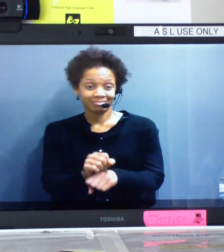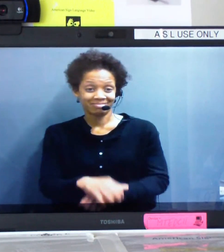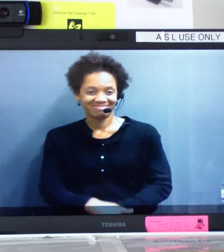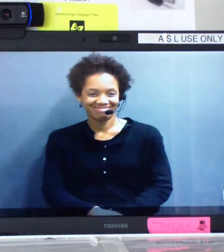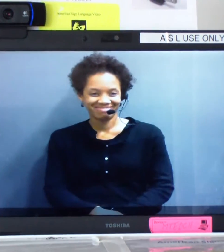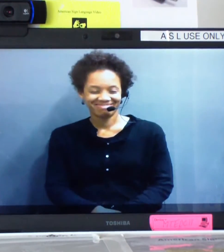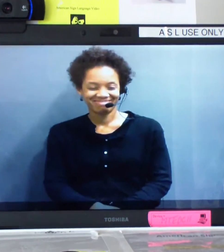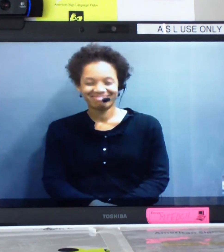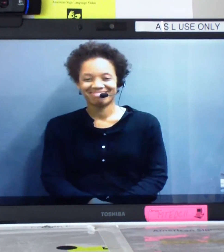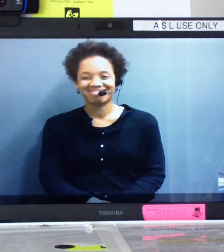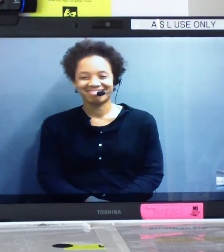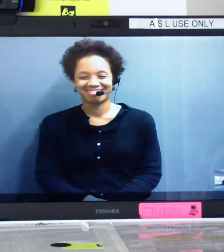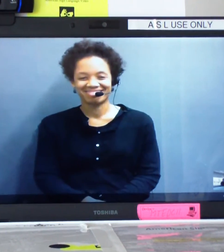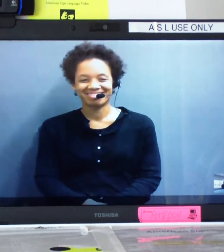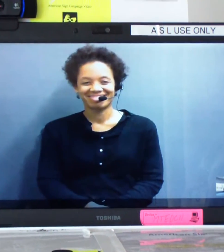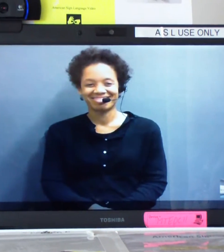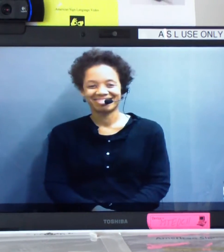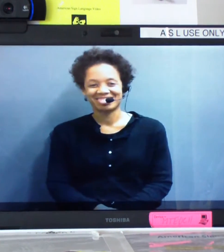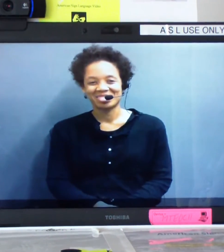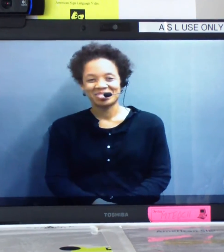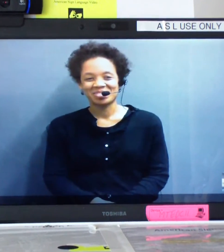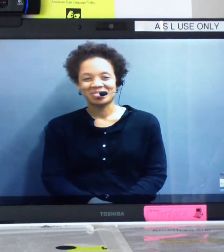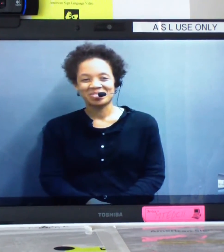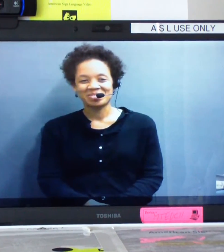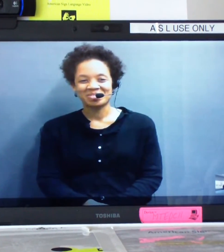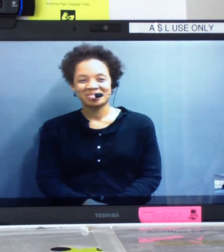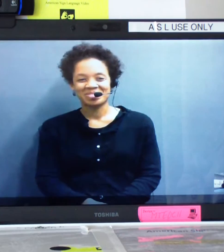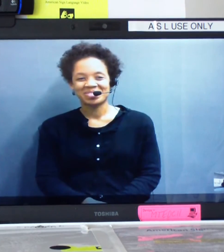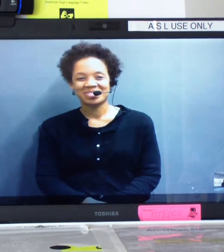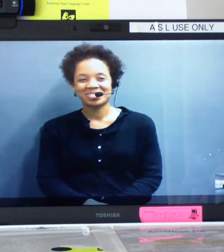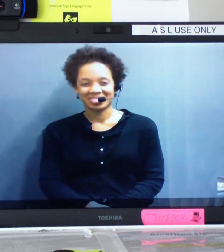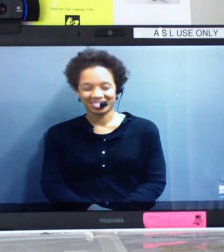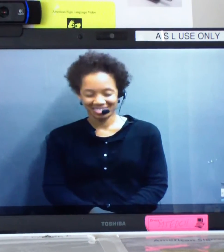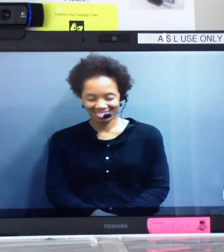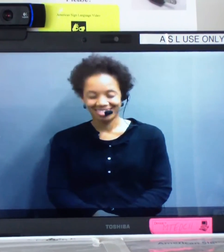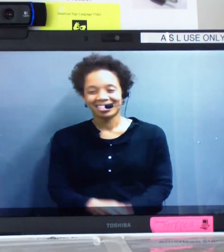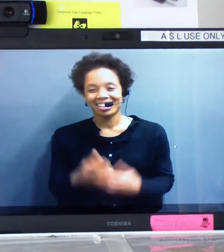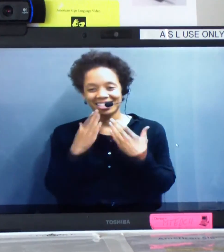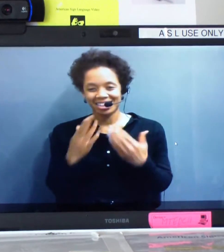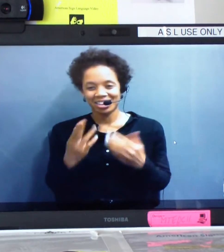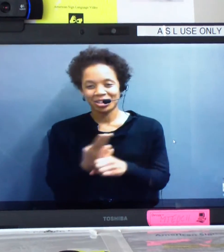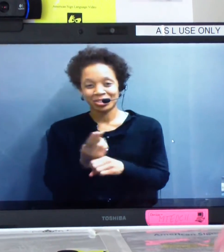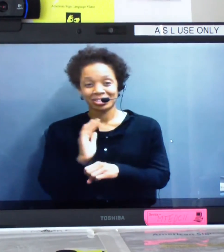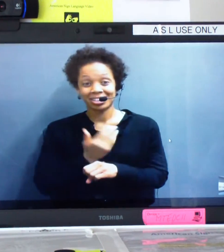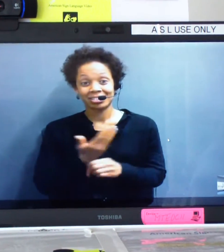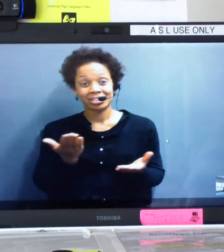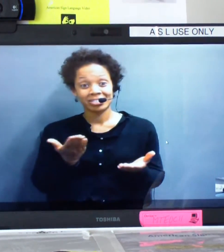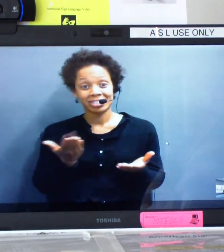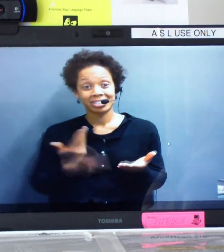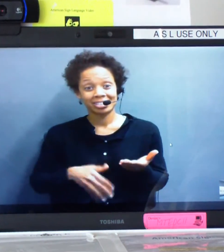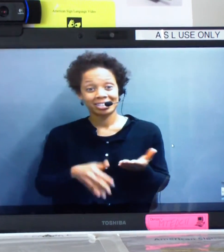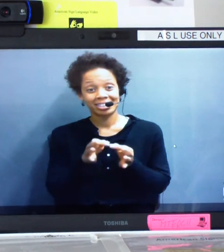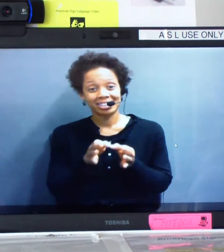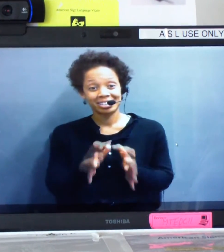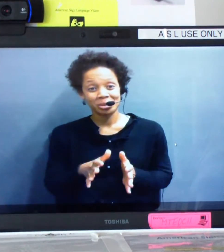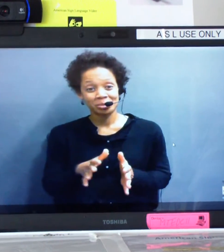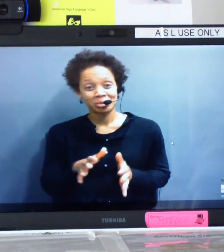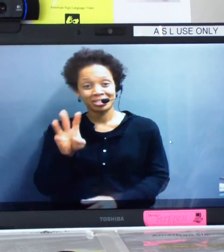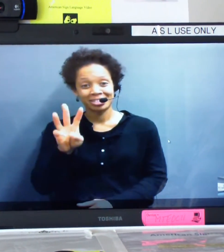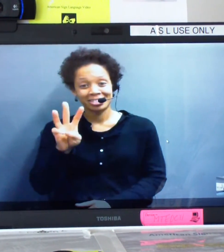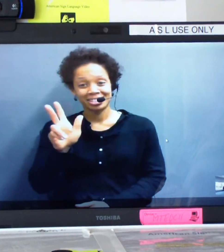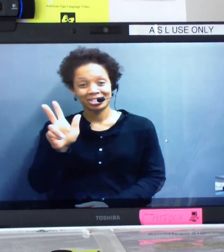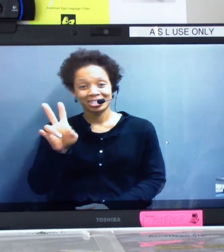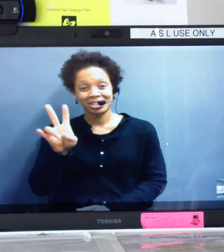appreciate your attention and helping us train nurses here at Mount Auburn. Thank you very much. So when you're done,